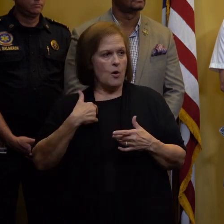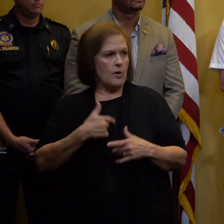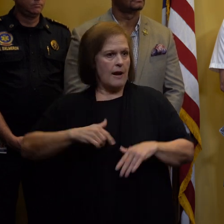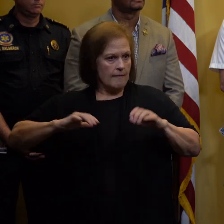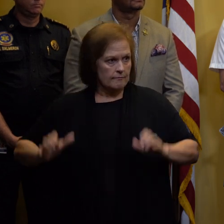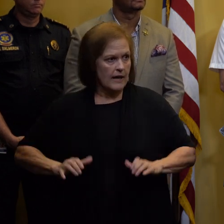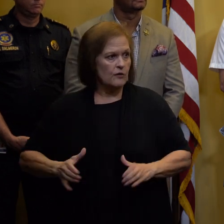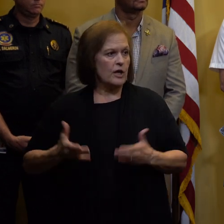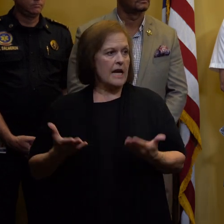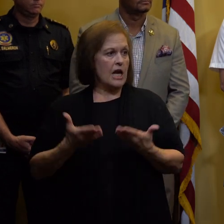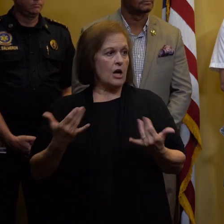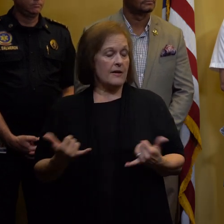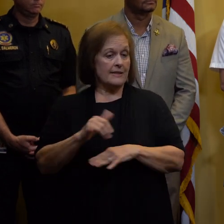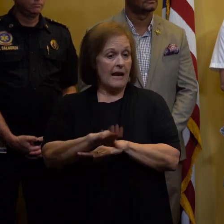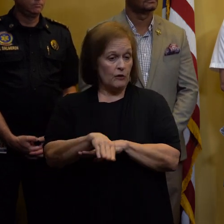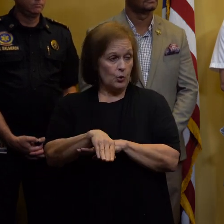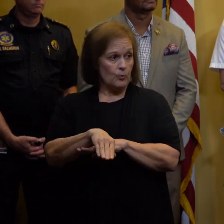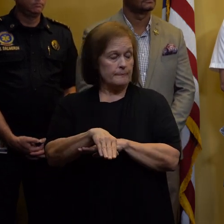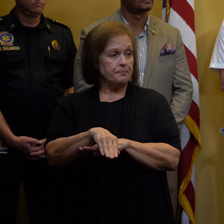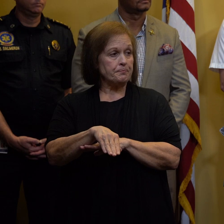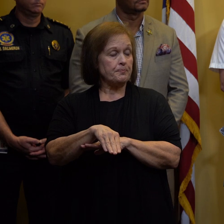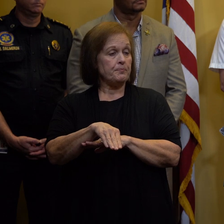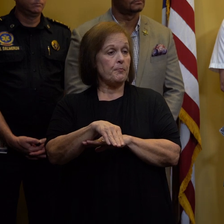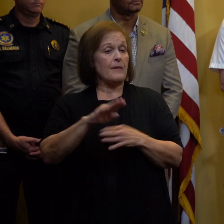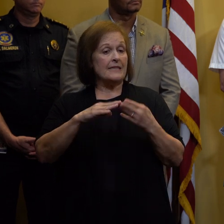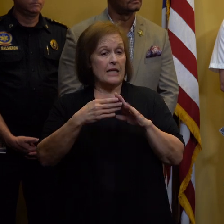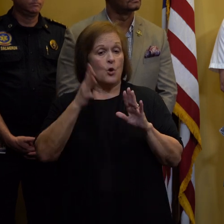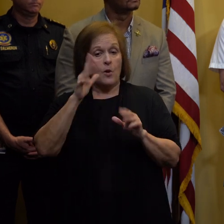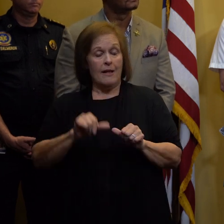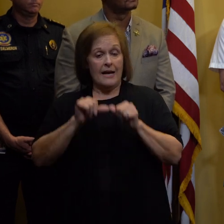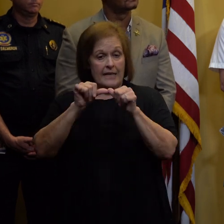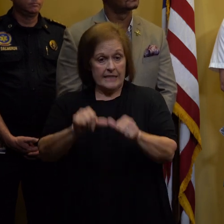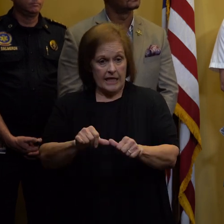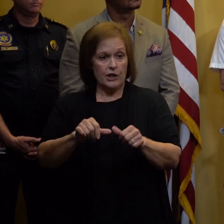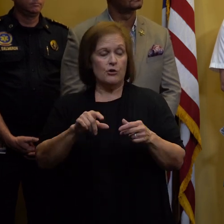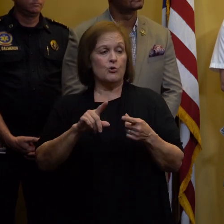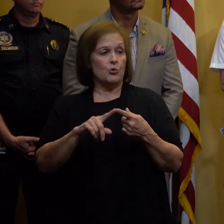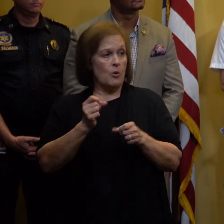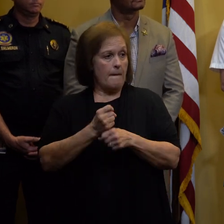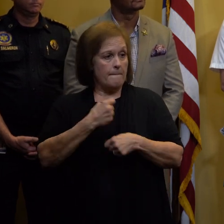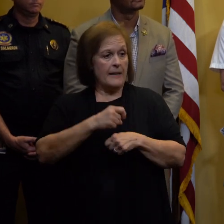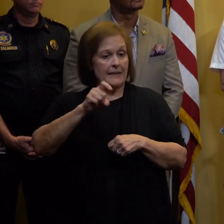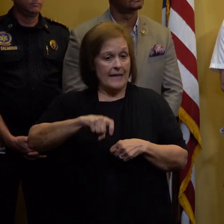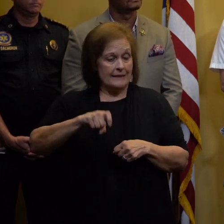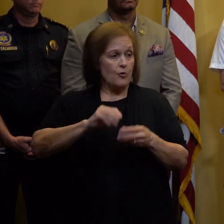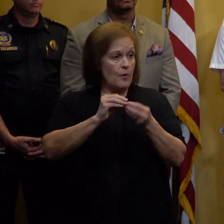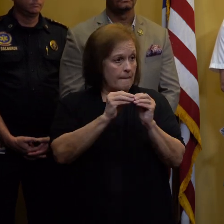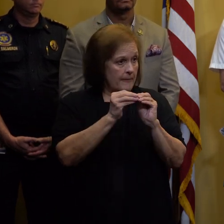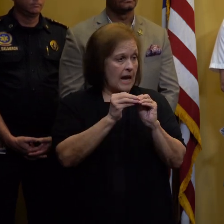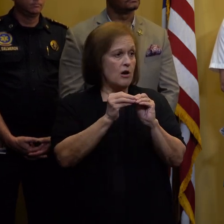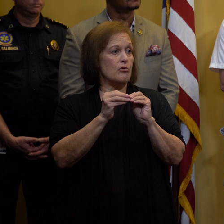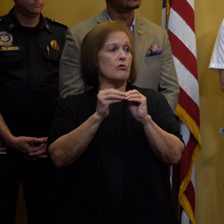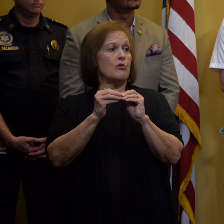proactive here this afternoon. The city will continue to make the necessary repairs, getting